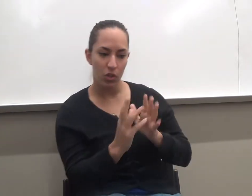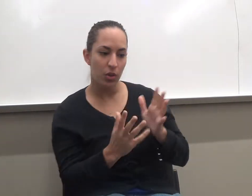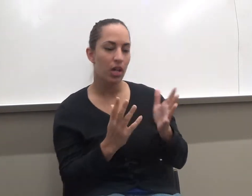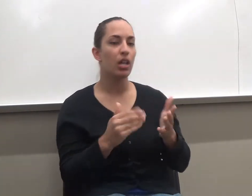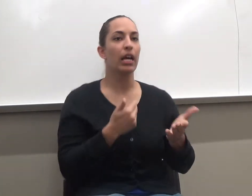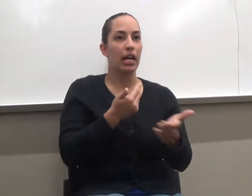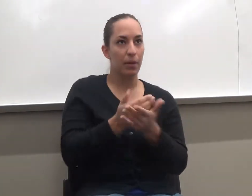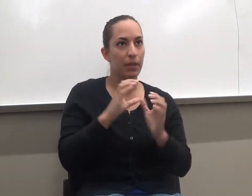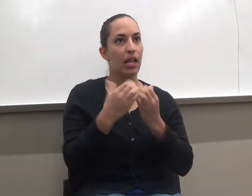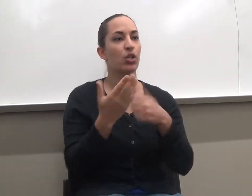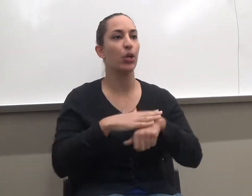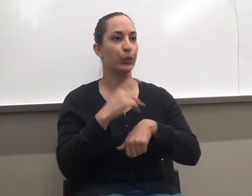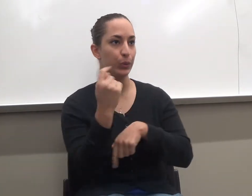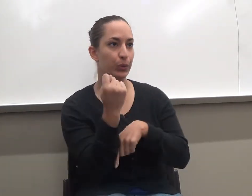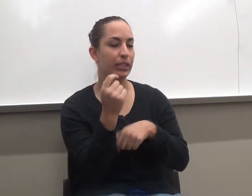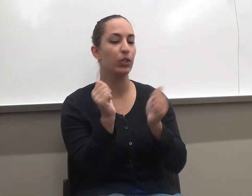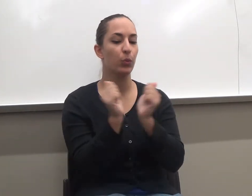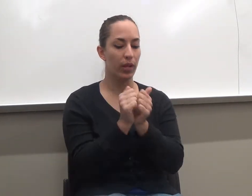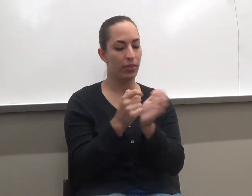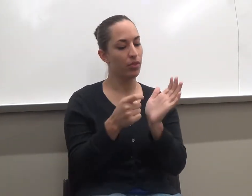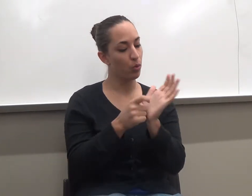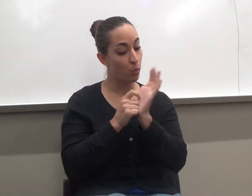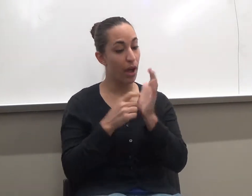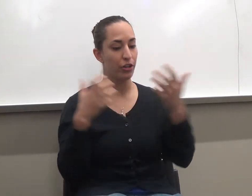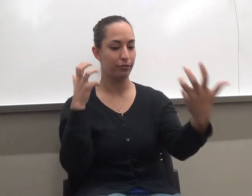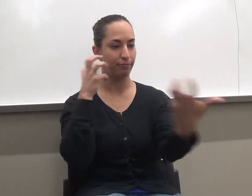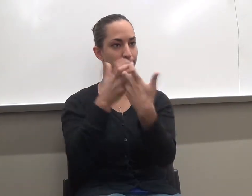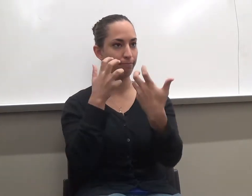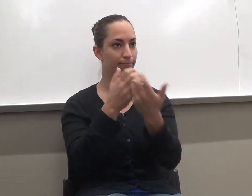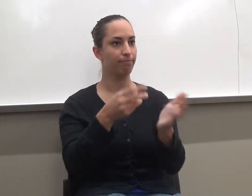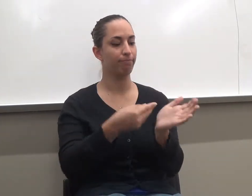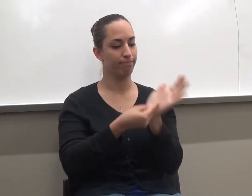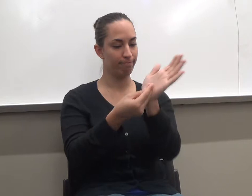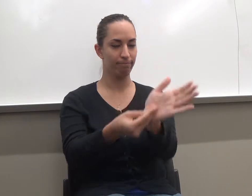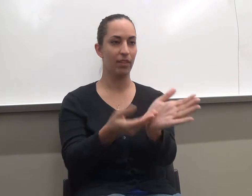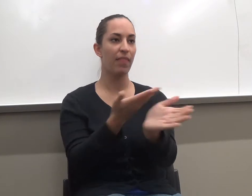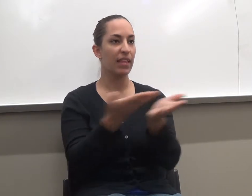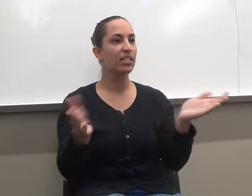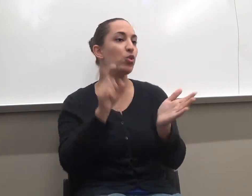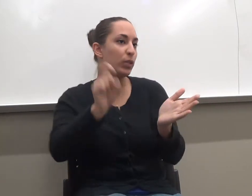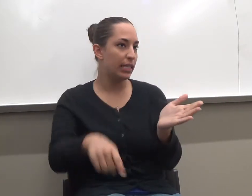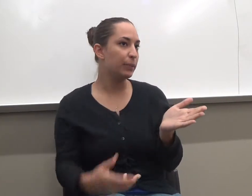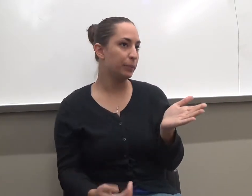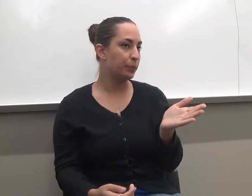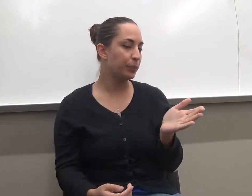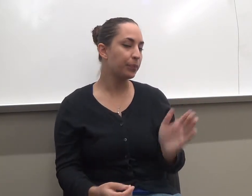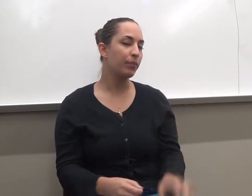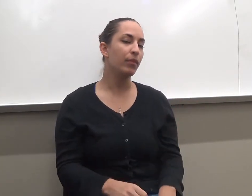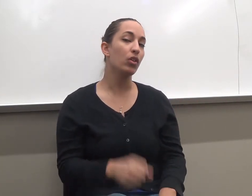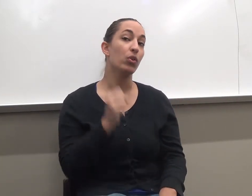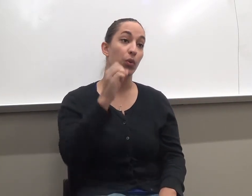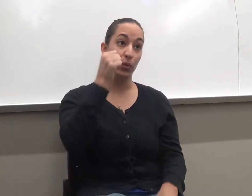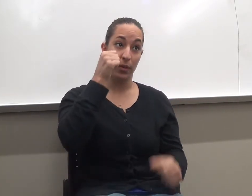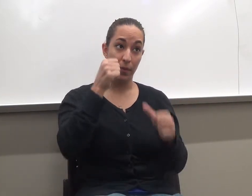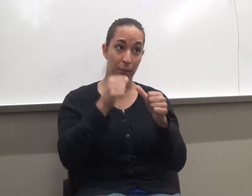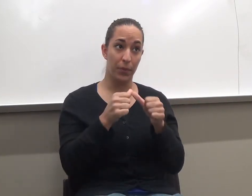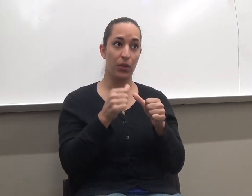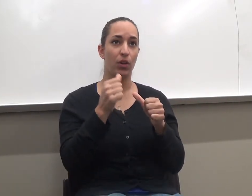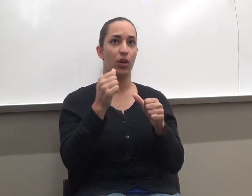Tuesday with the required material that you need. So remember, remember the read the